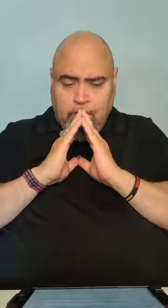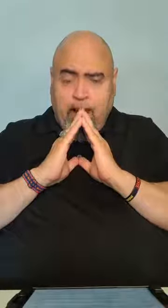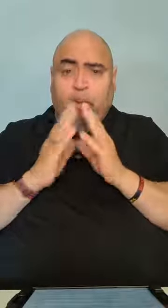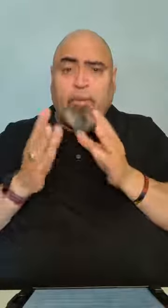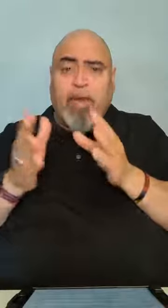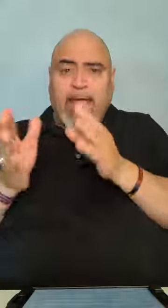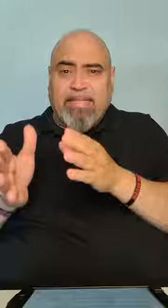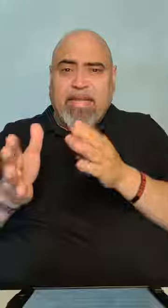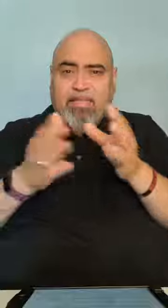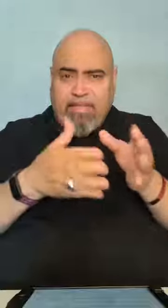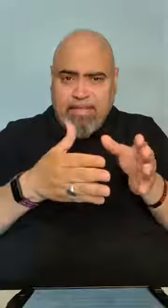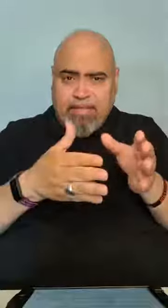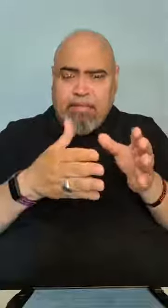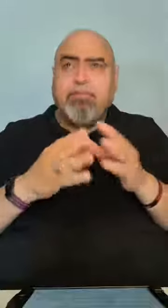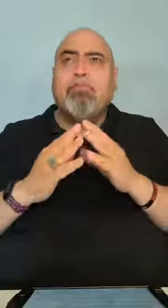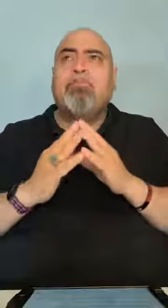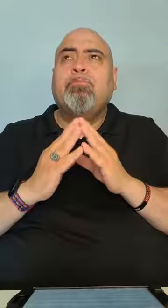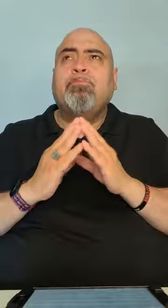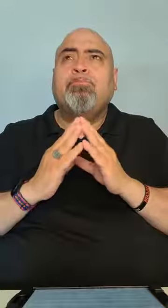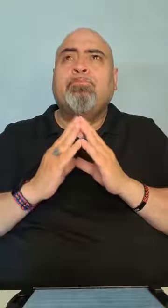I worry about anti-theists.